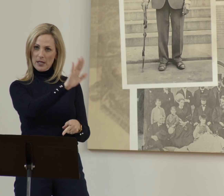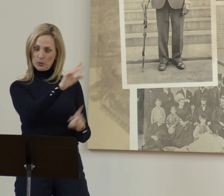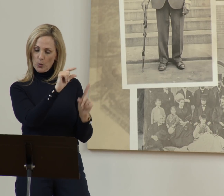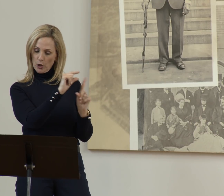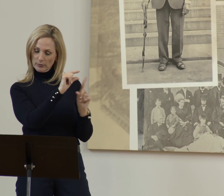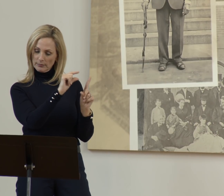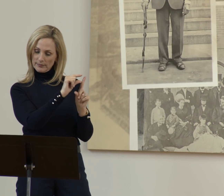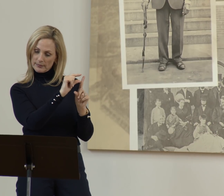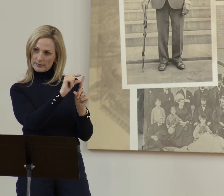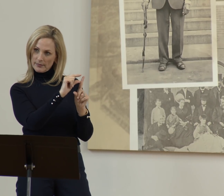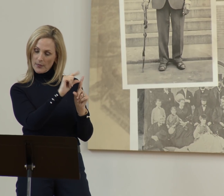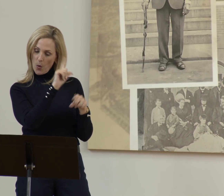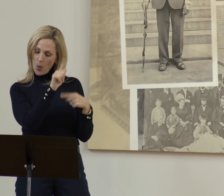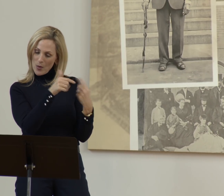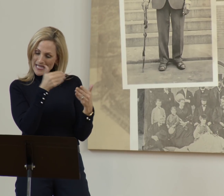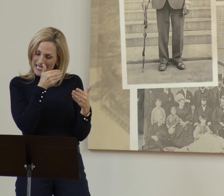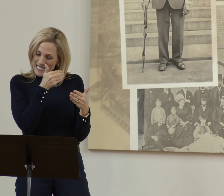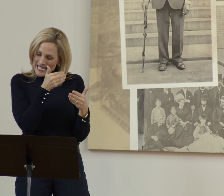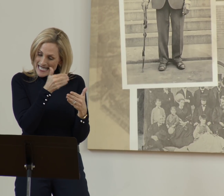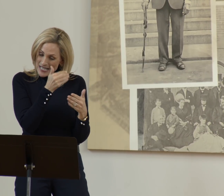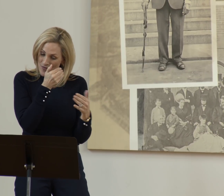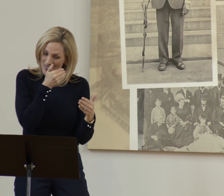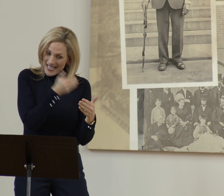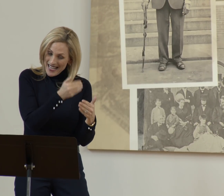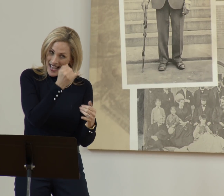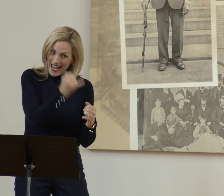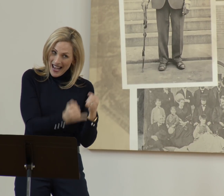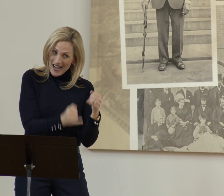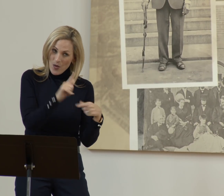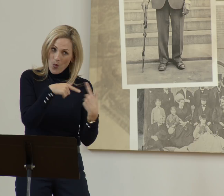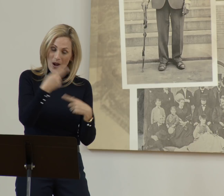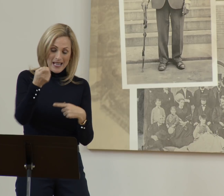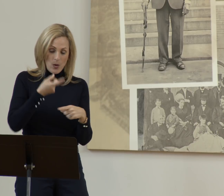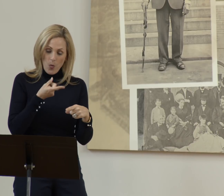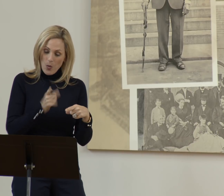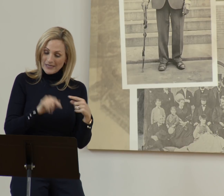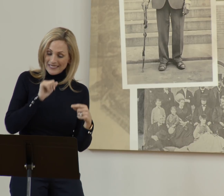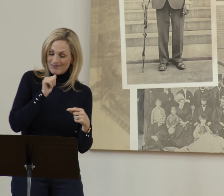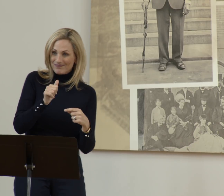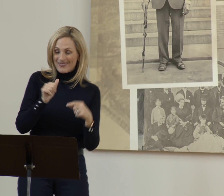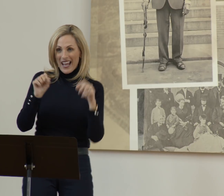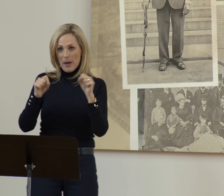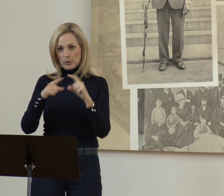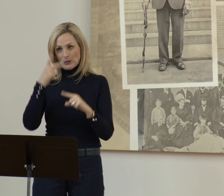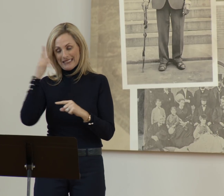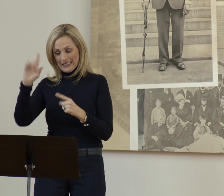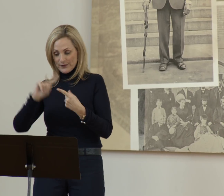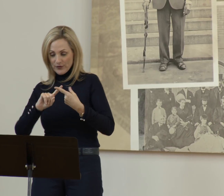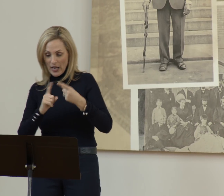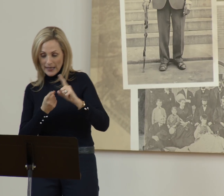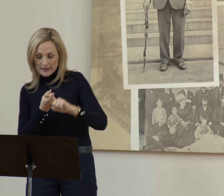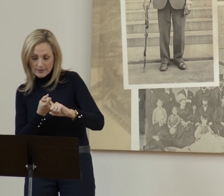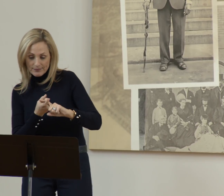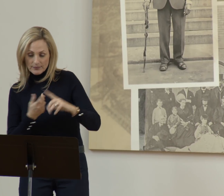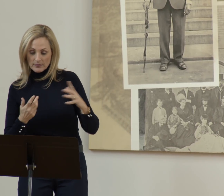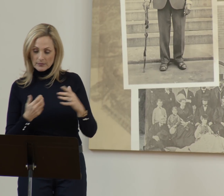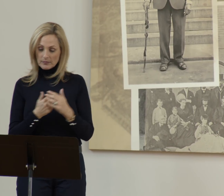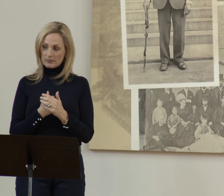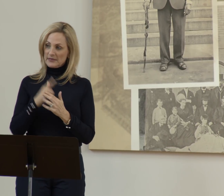to something, he always kept his word. Even near the end of his life, when he wasn't able to